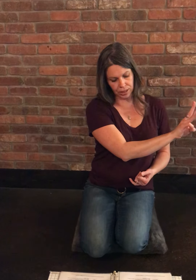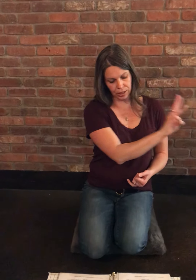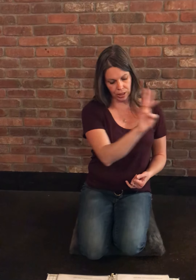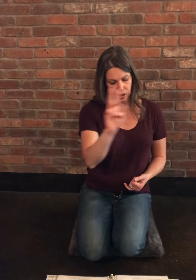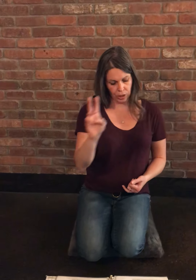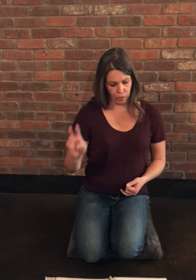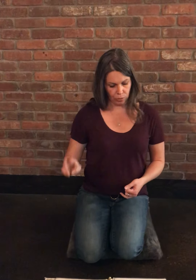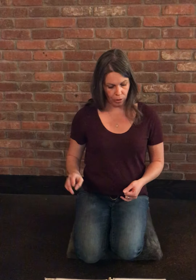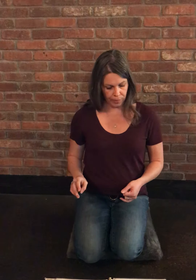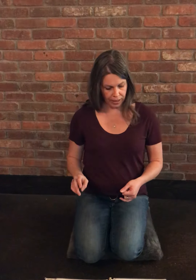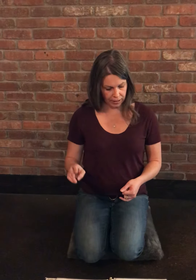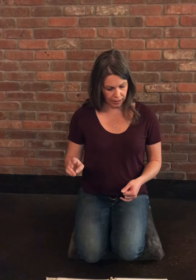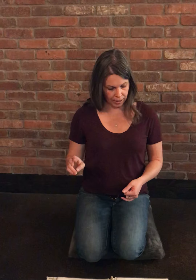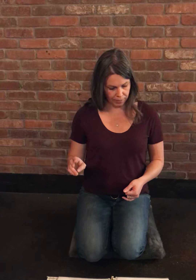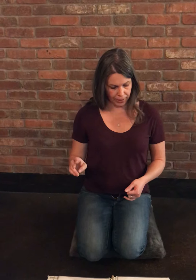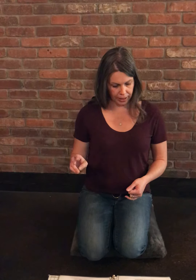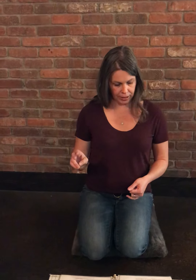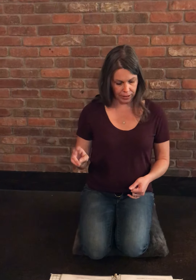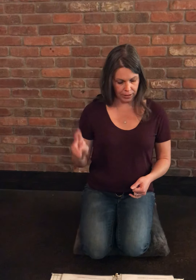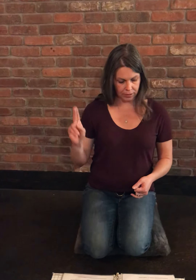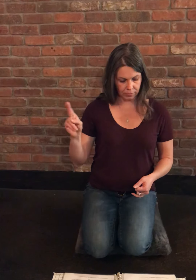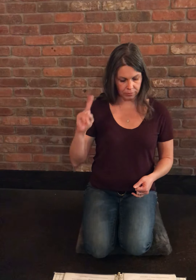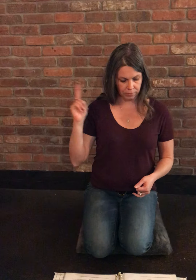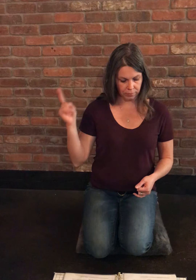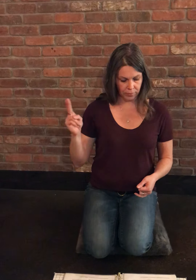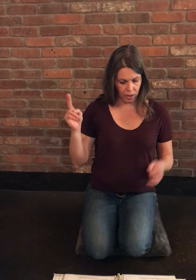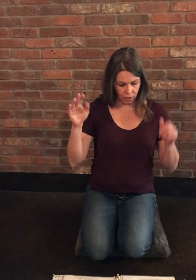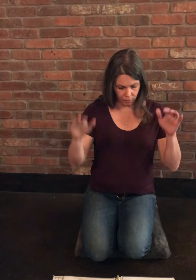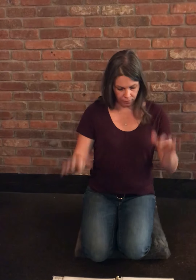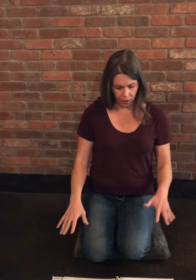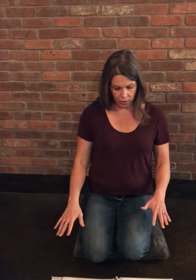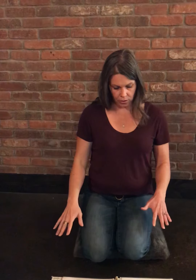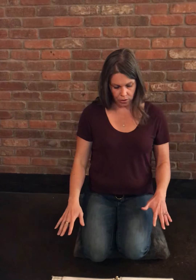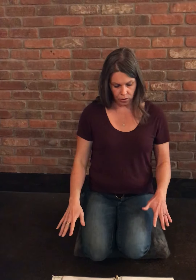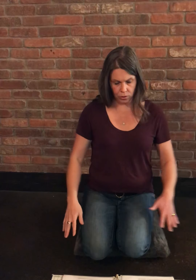Western Roman Empire falls to